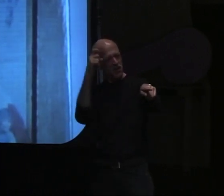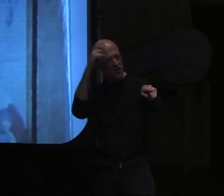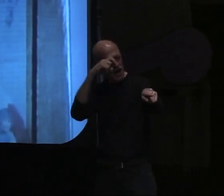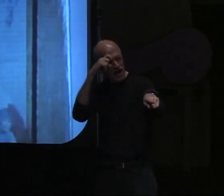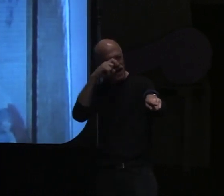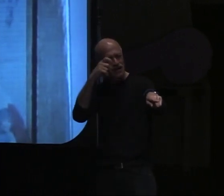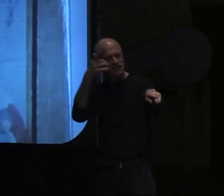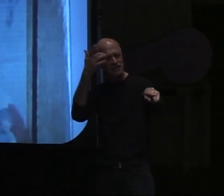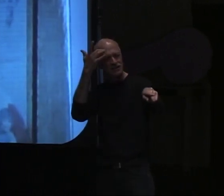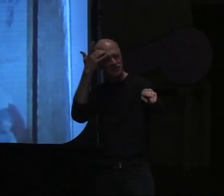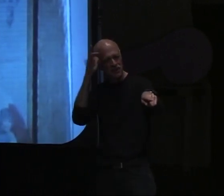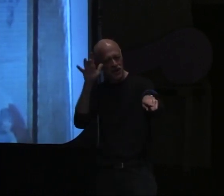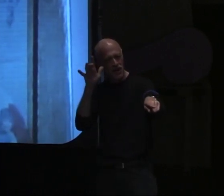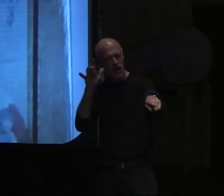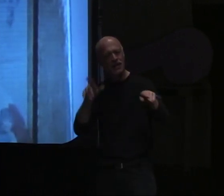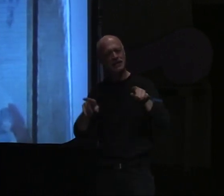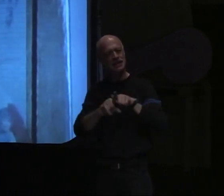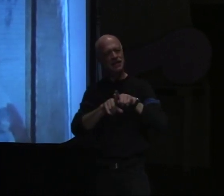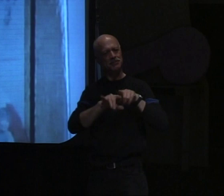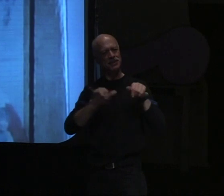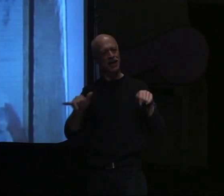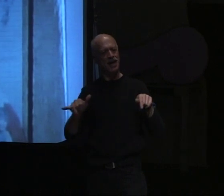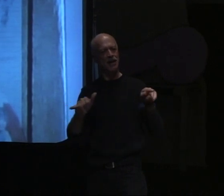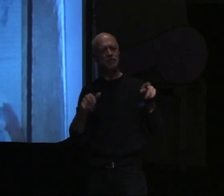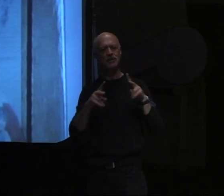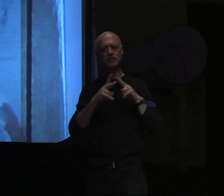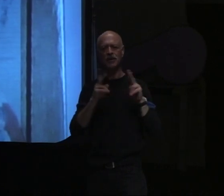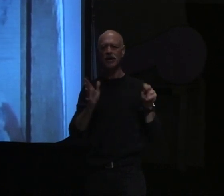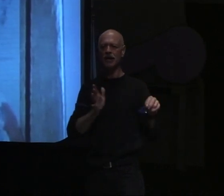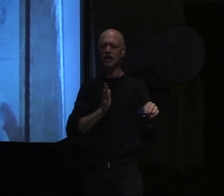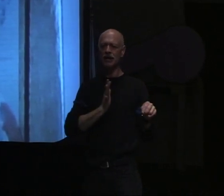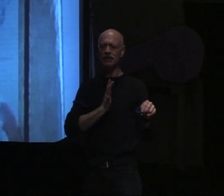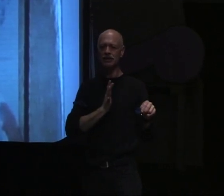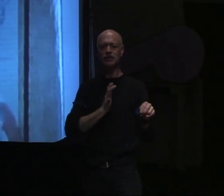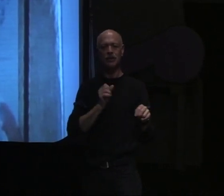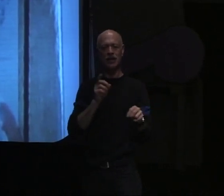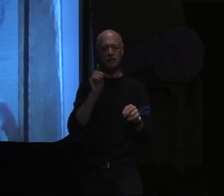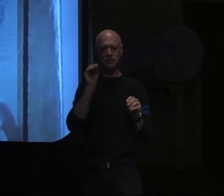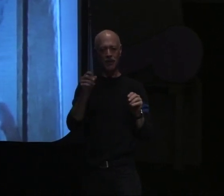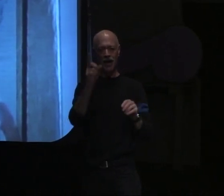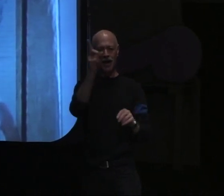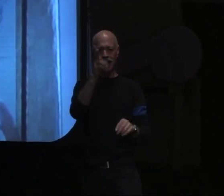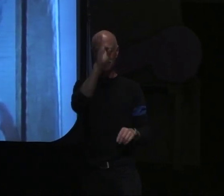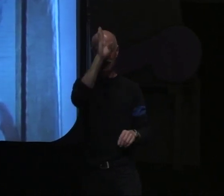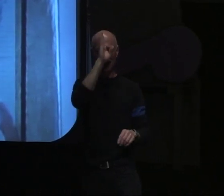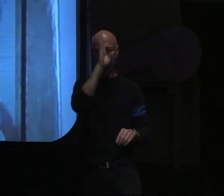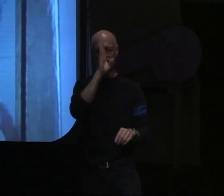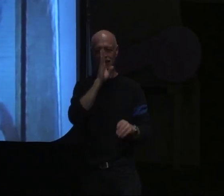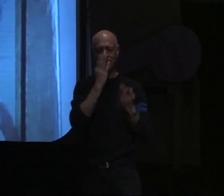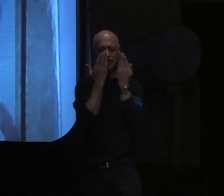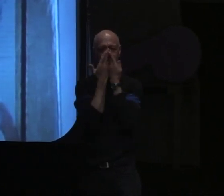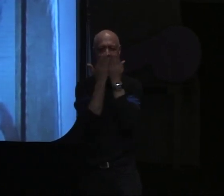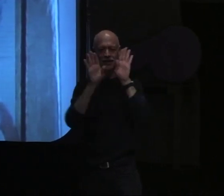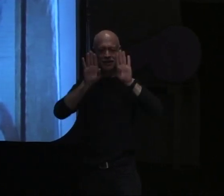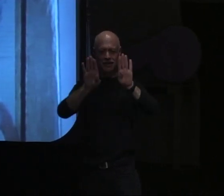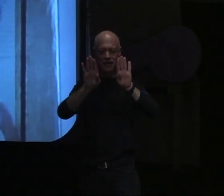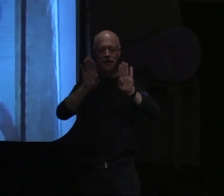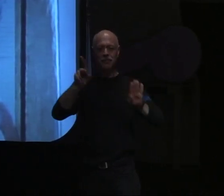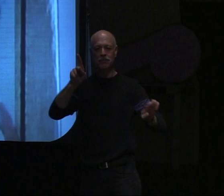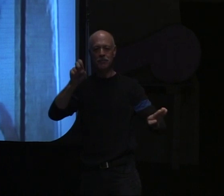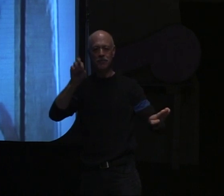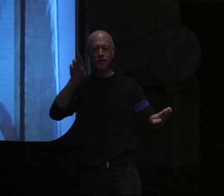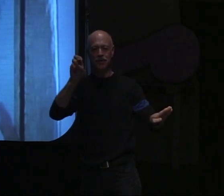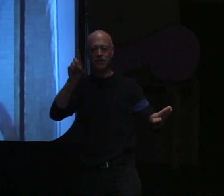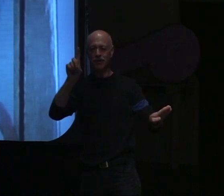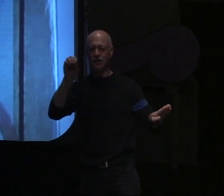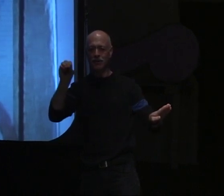As you look out, you can see, people are wise and smart. You can see, yet at the same time, they're very proper. You can see sort of